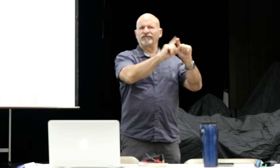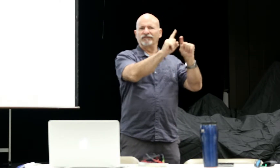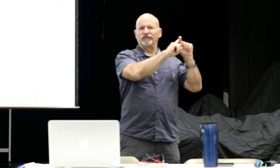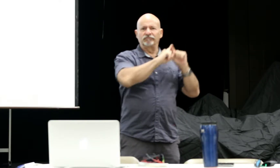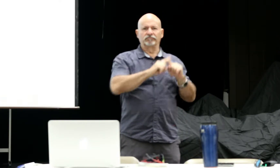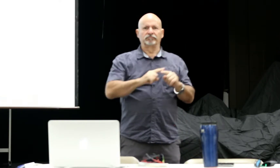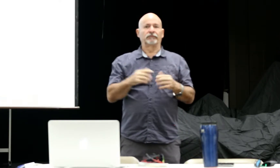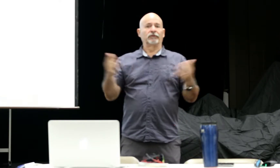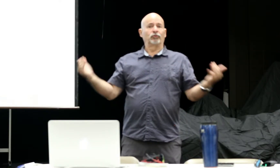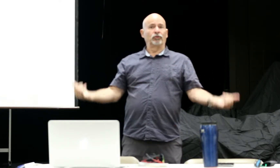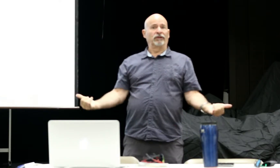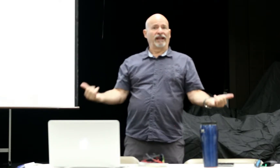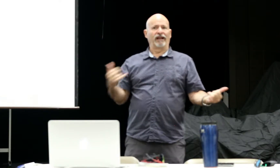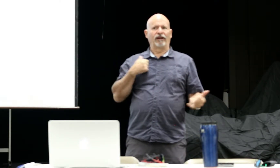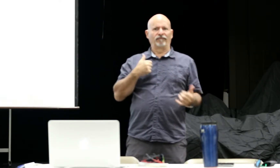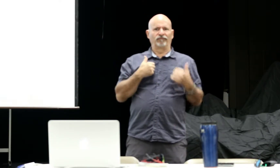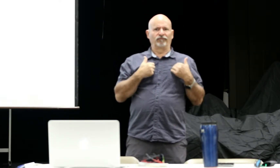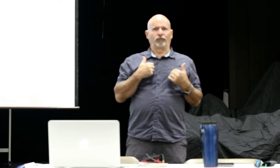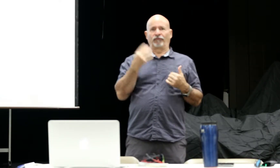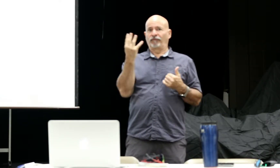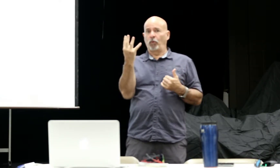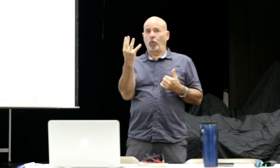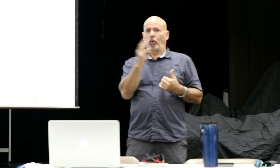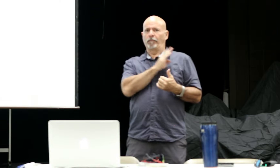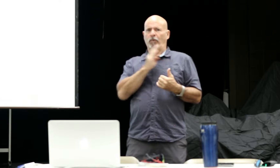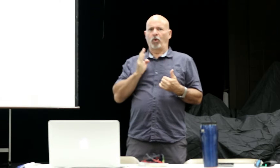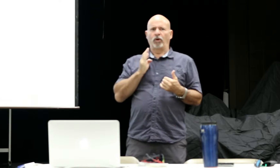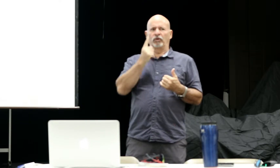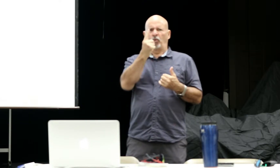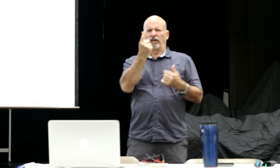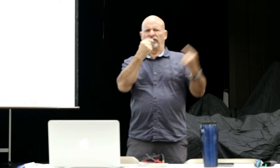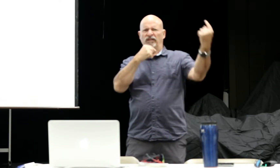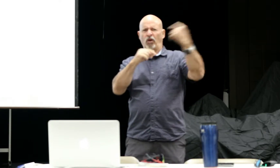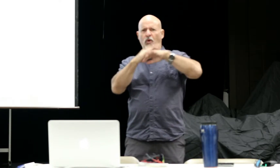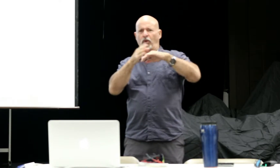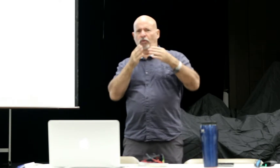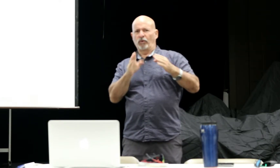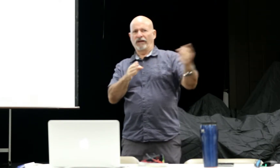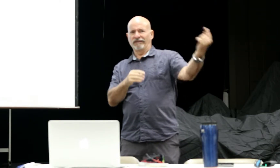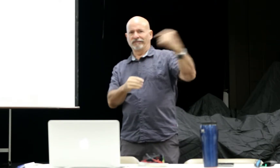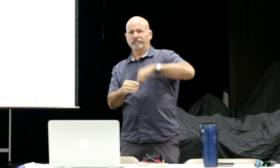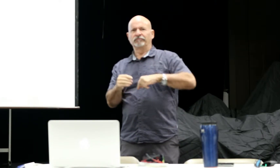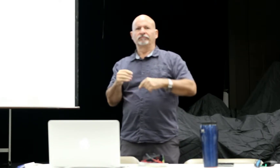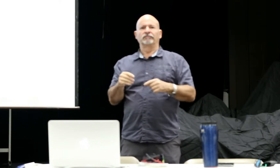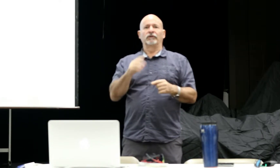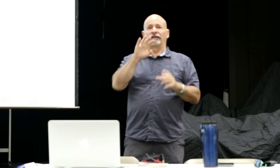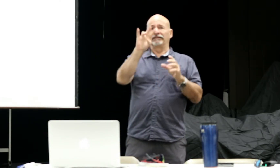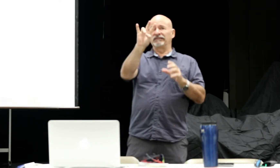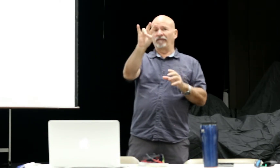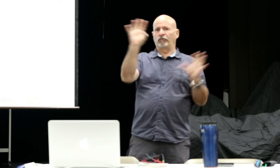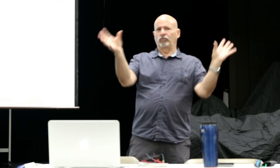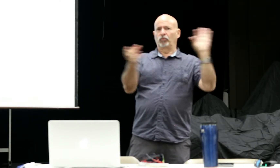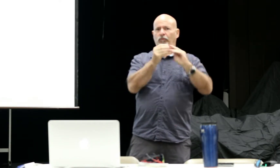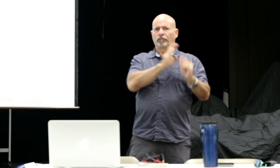bylaws with other organizations. So here today we have 4 board members with us. We have 1 more who's on their